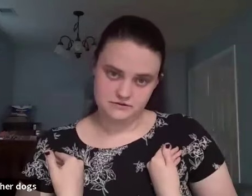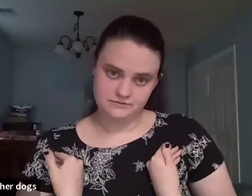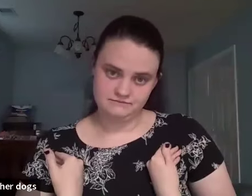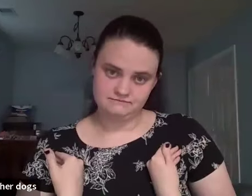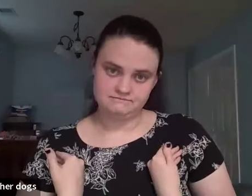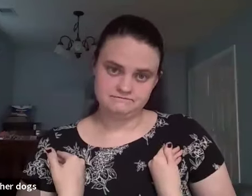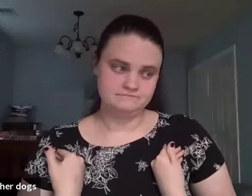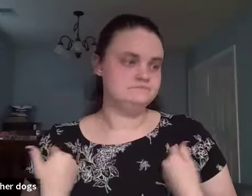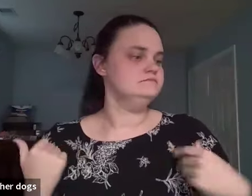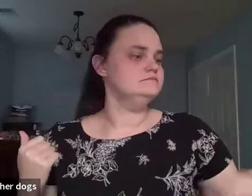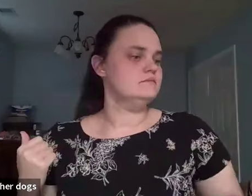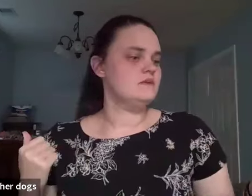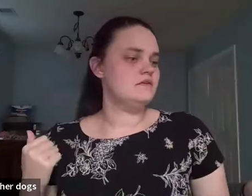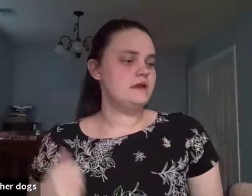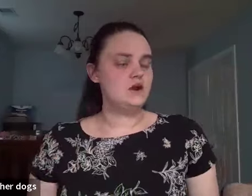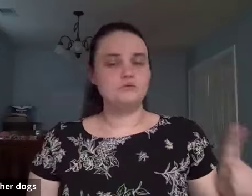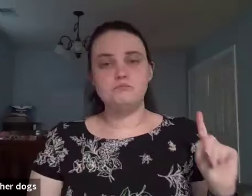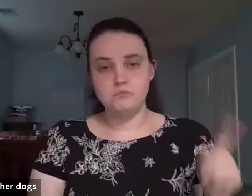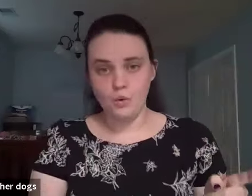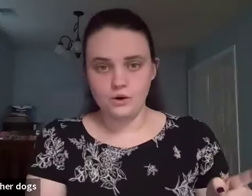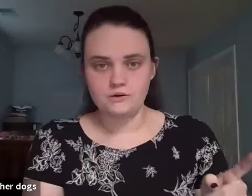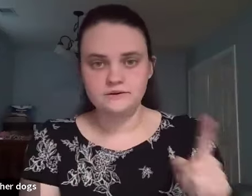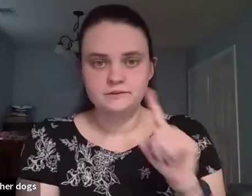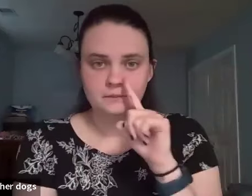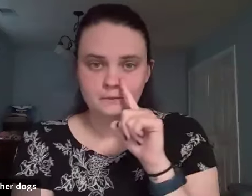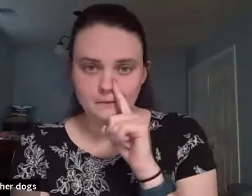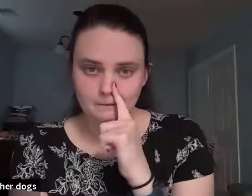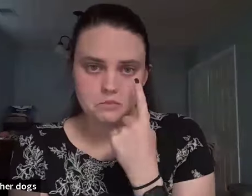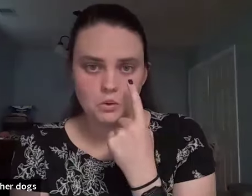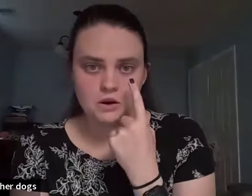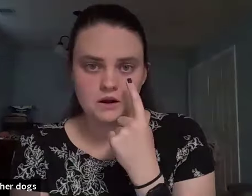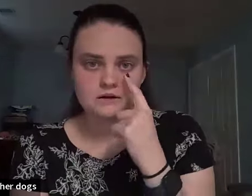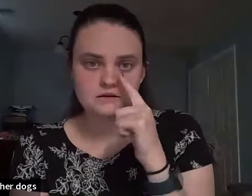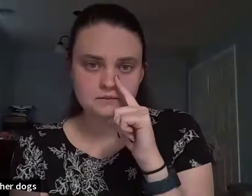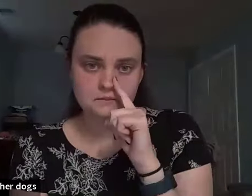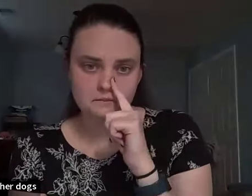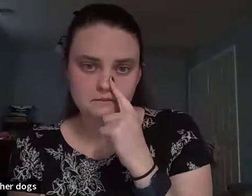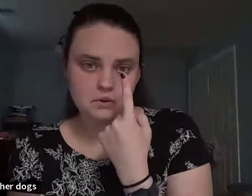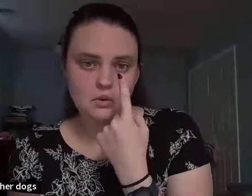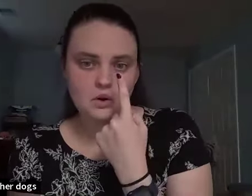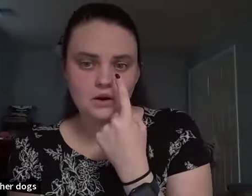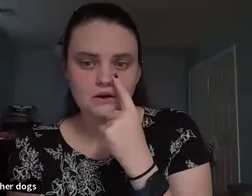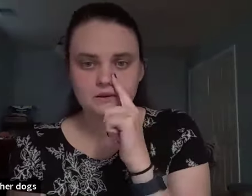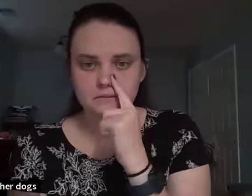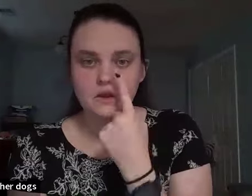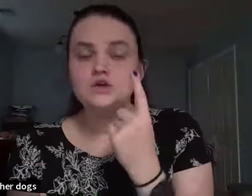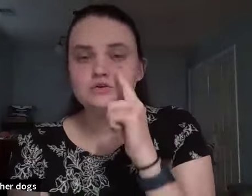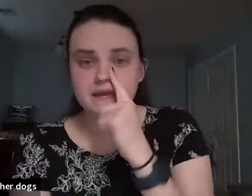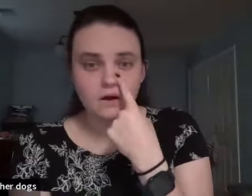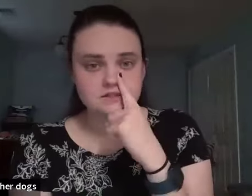tired. Then we had our bored, bored, bored. You can also